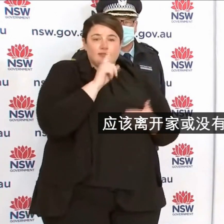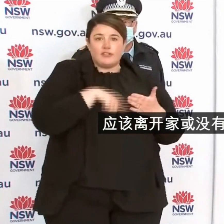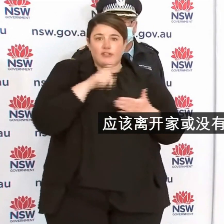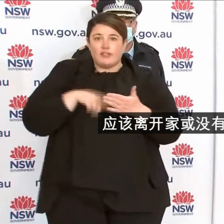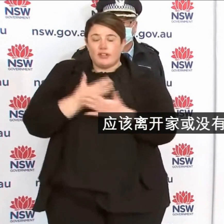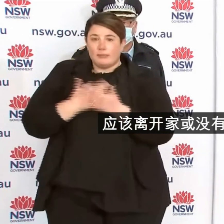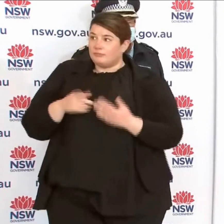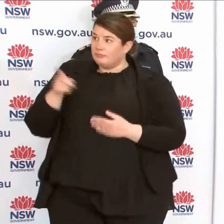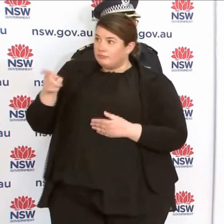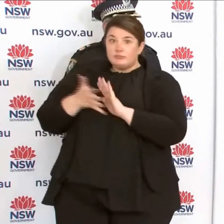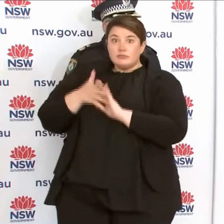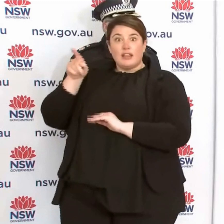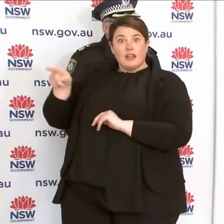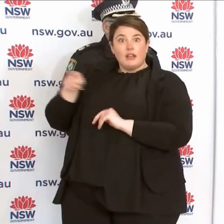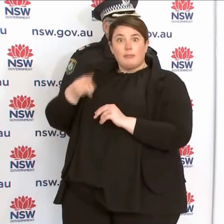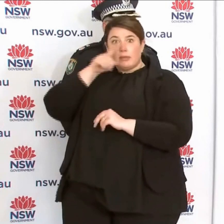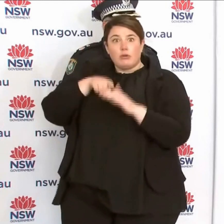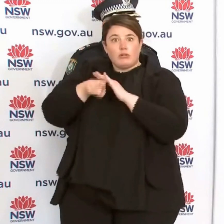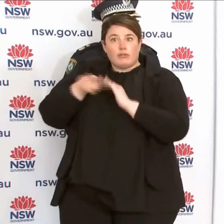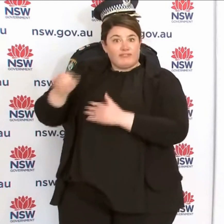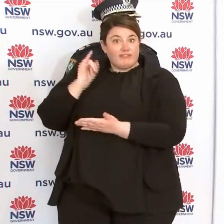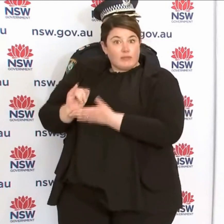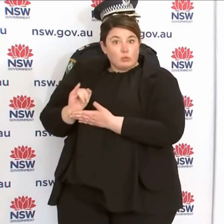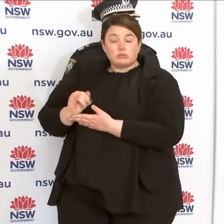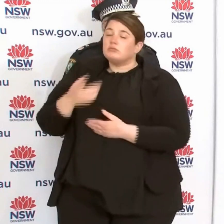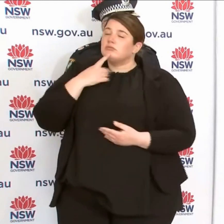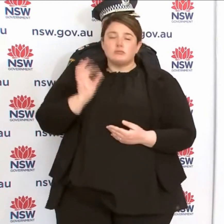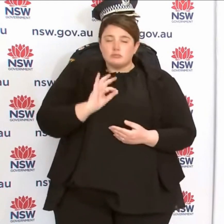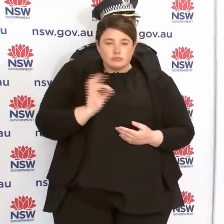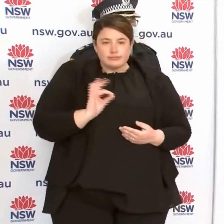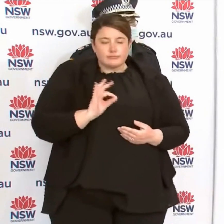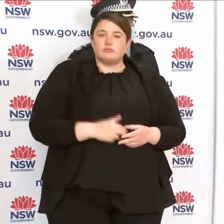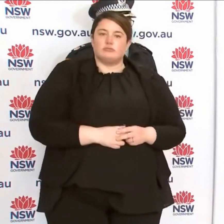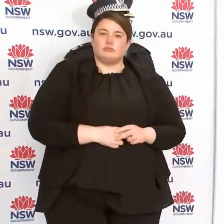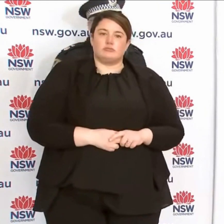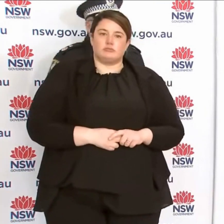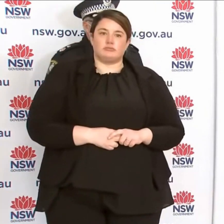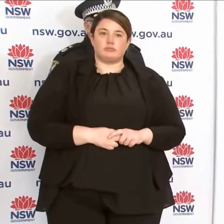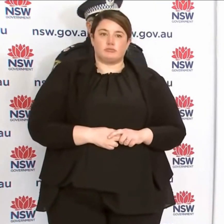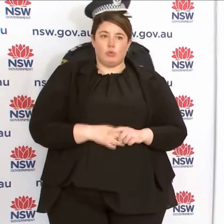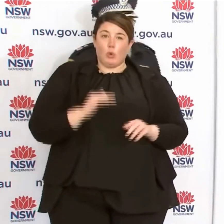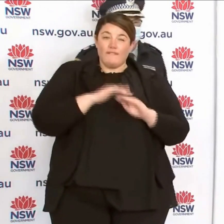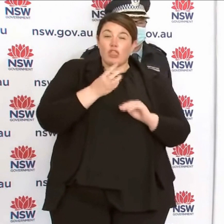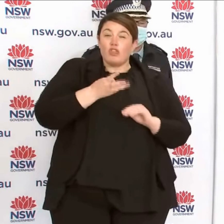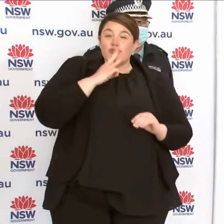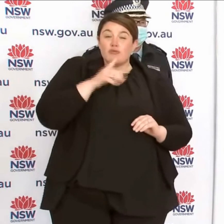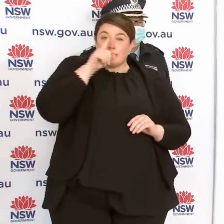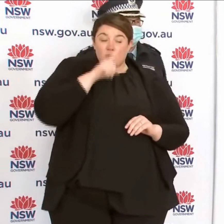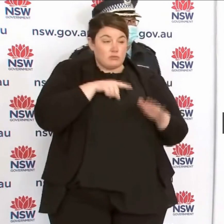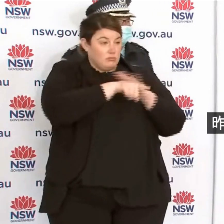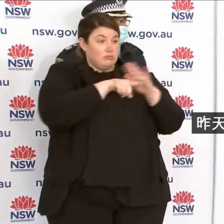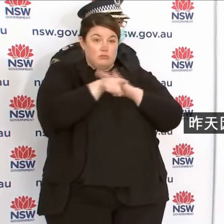have a reason. No, it's not. It's still concerning that more than 300 people were out and